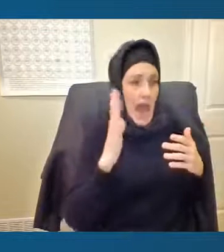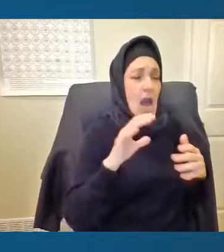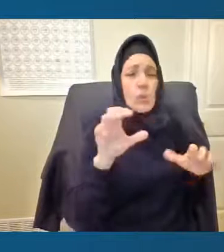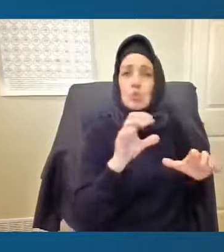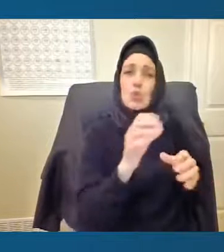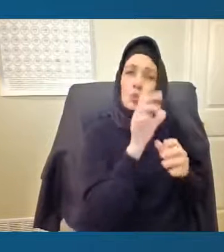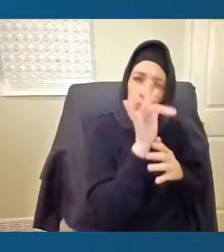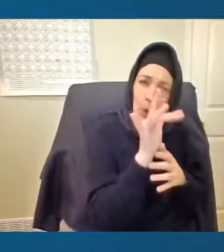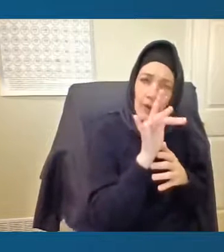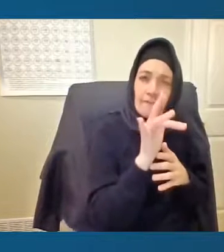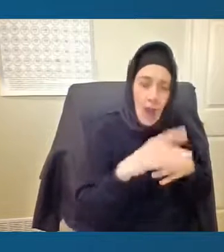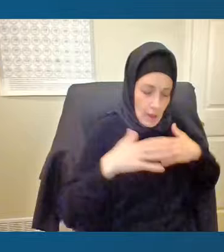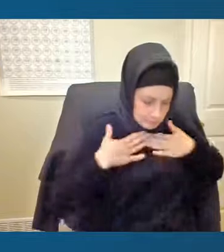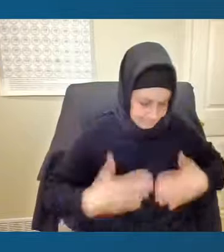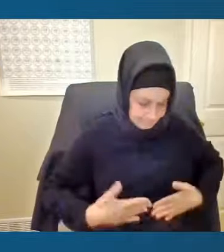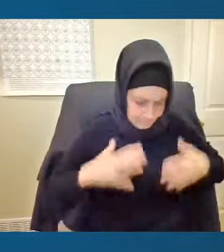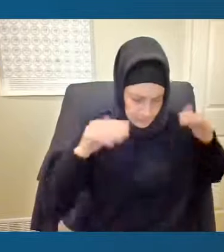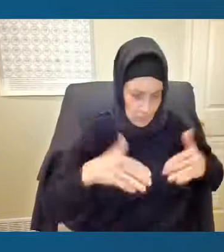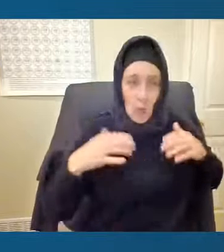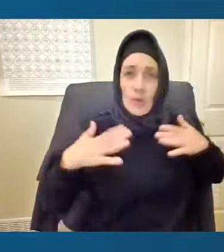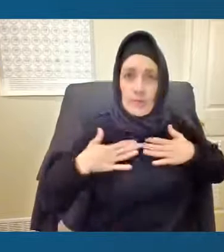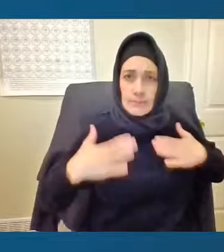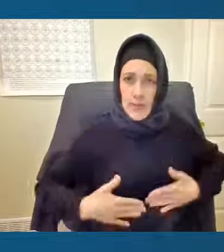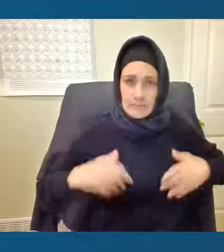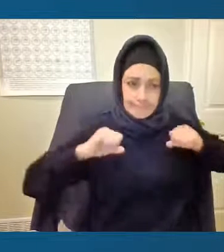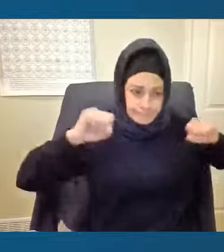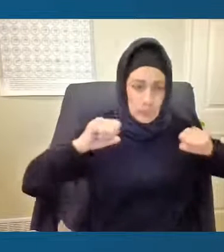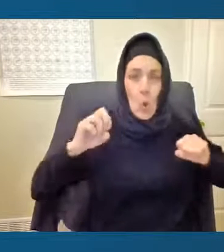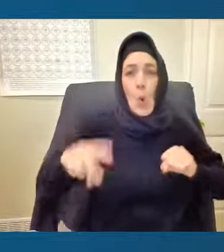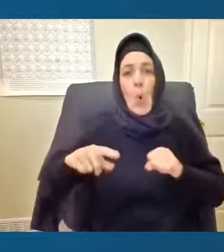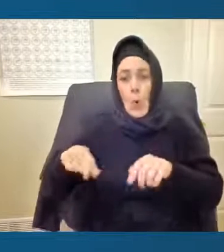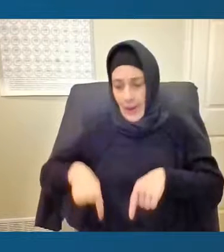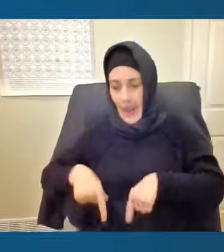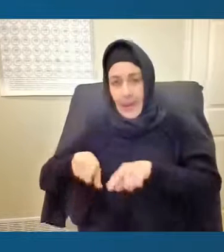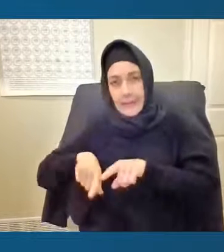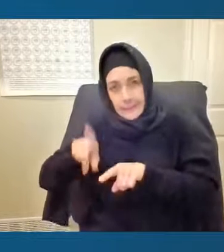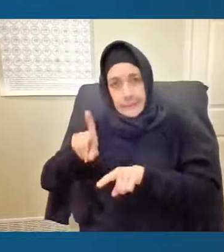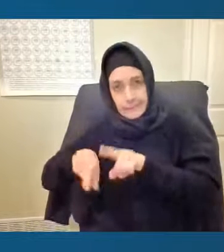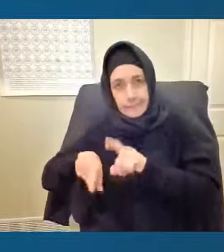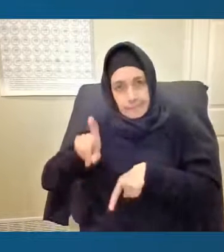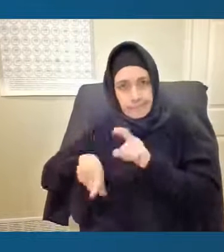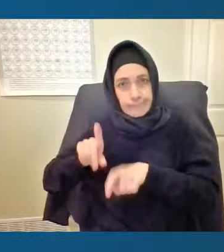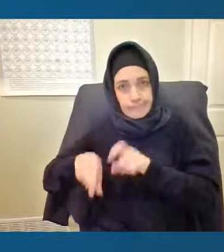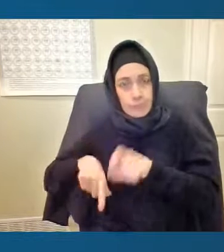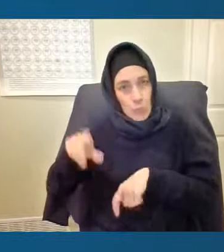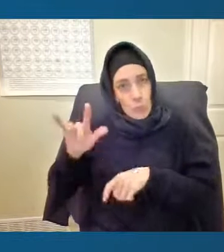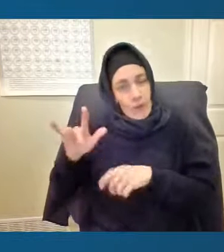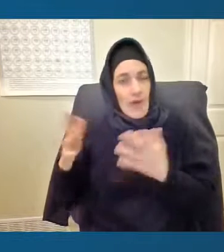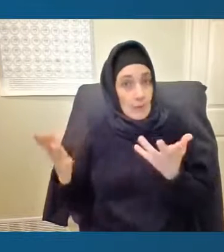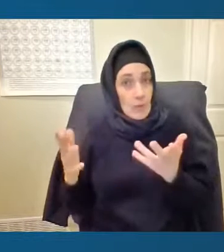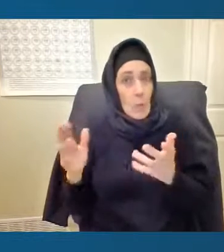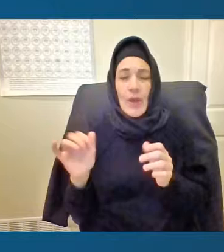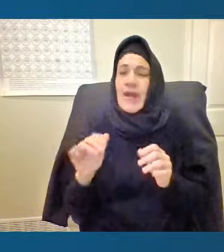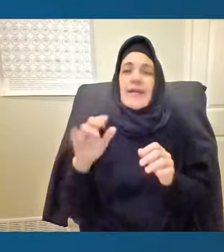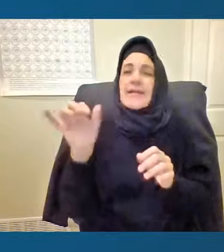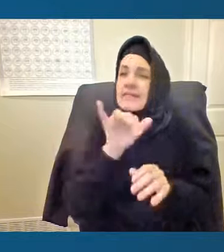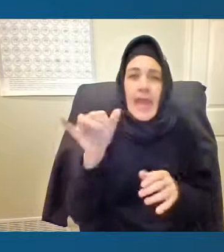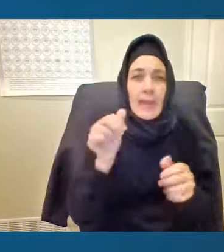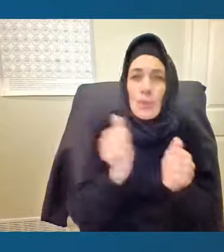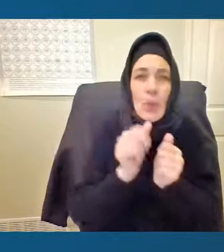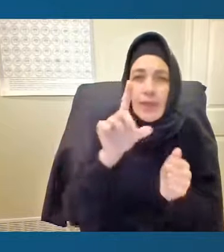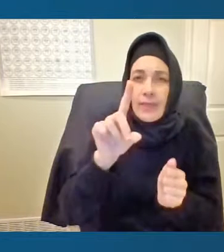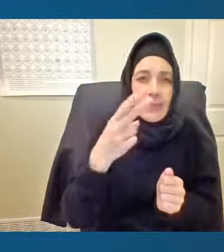this, four reps of eight of this, right? Similarly with dhikr, you should have a little bit of a checklist how much you want to